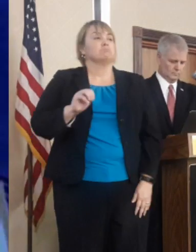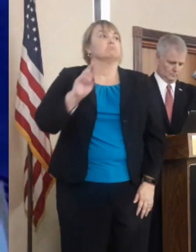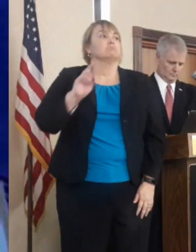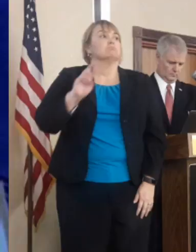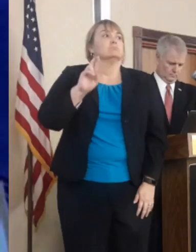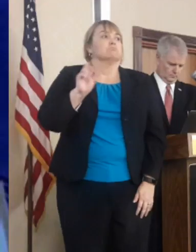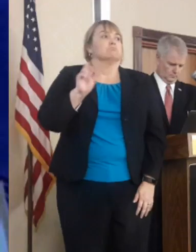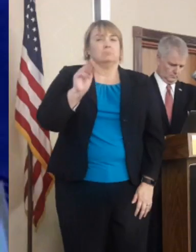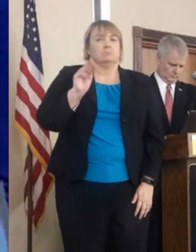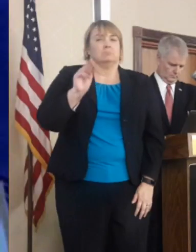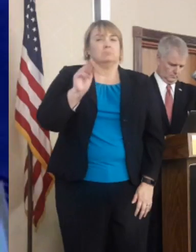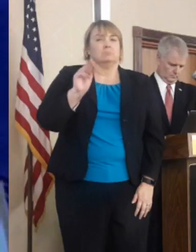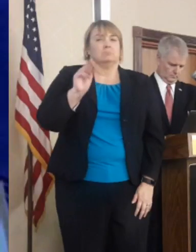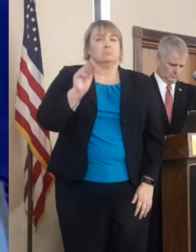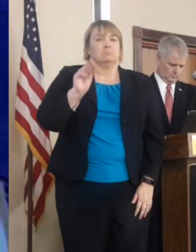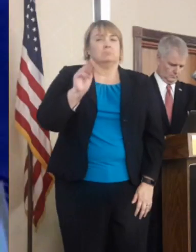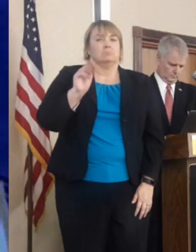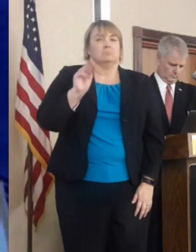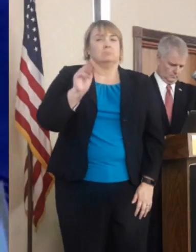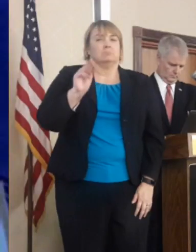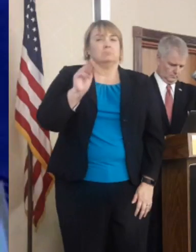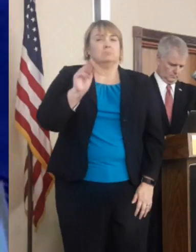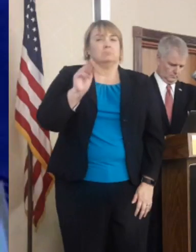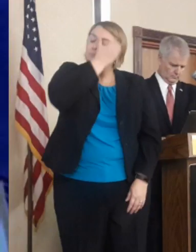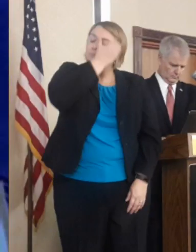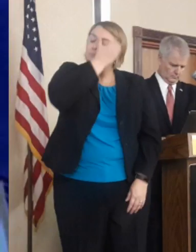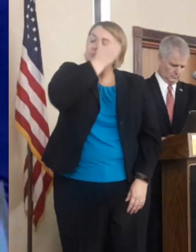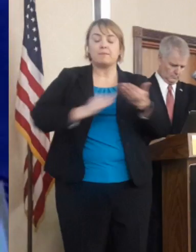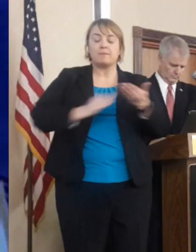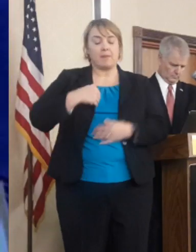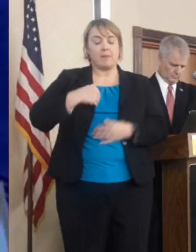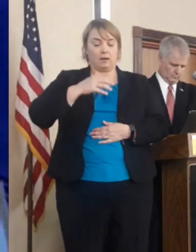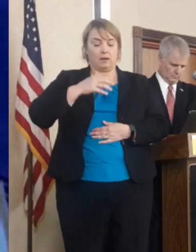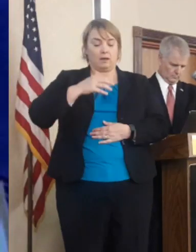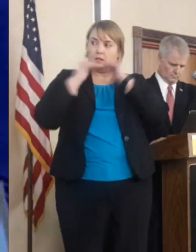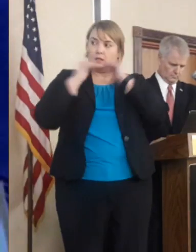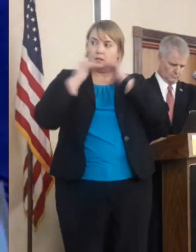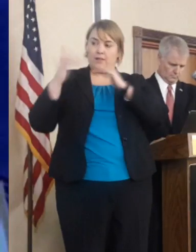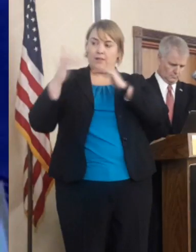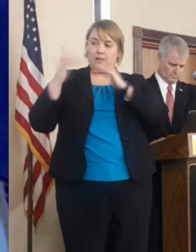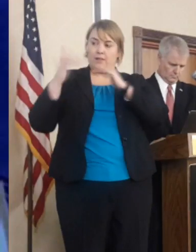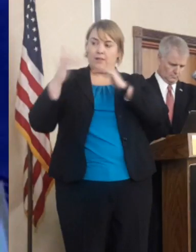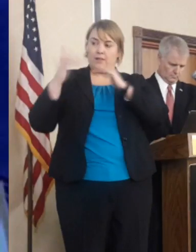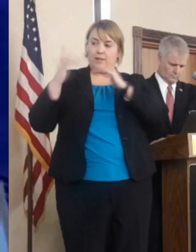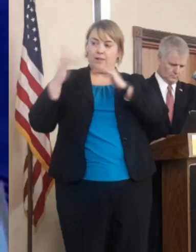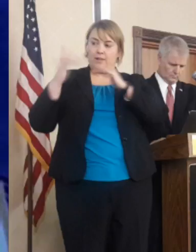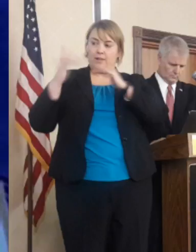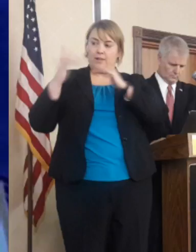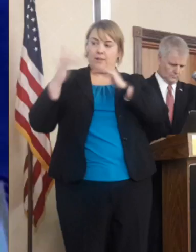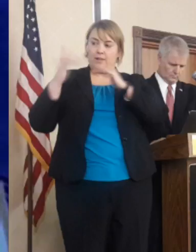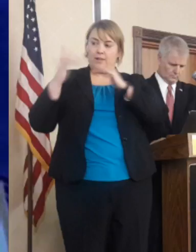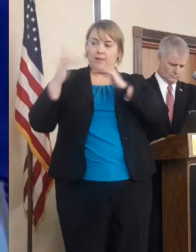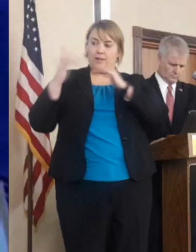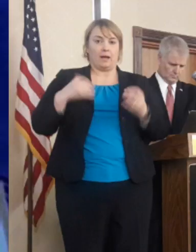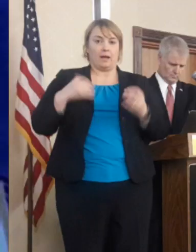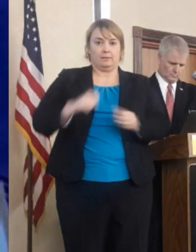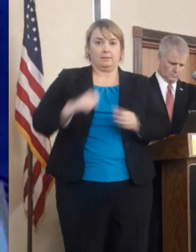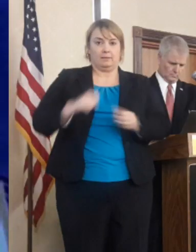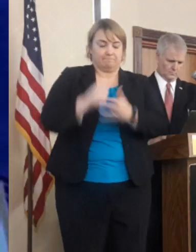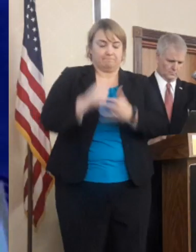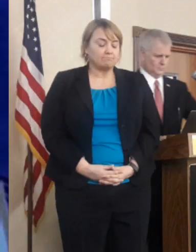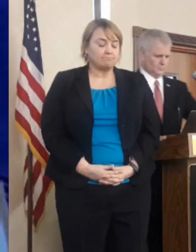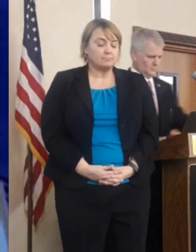and I'm getting some messages on something that I think we can do to try and help with that. I would like this to